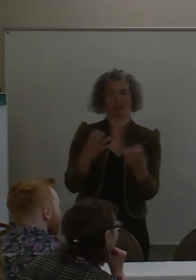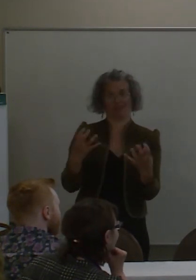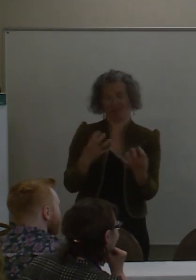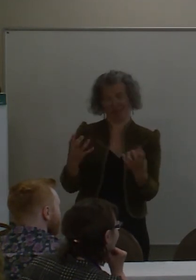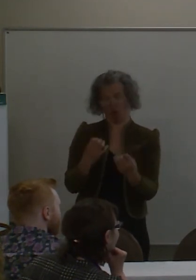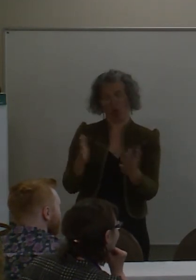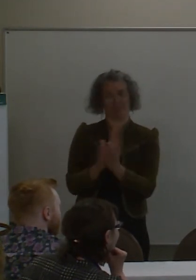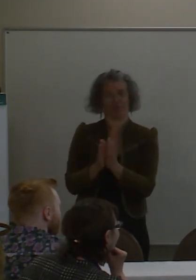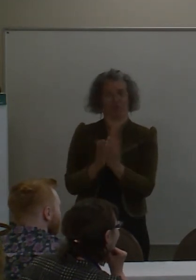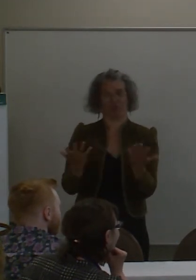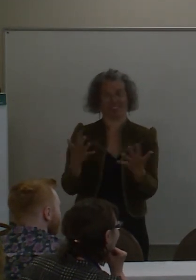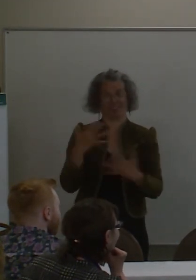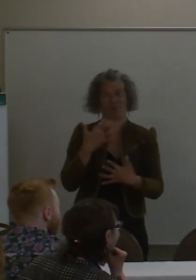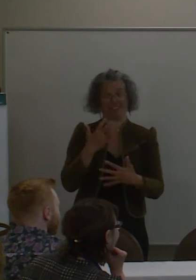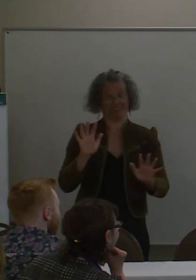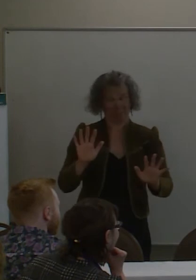So, yay.